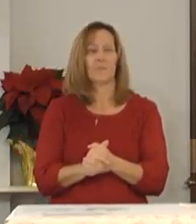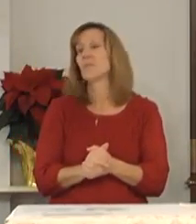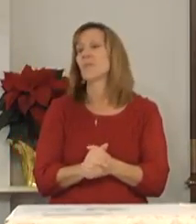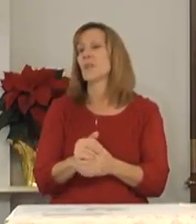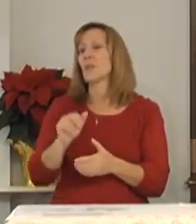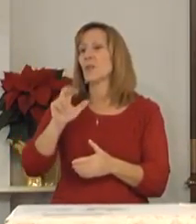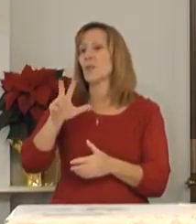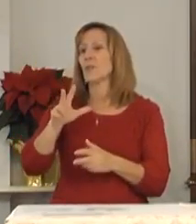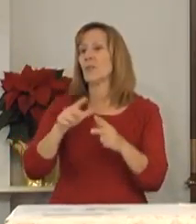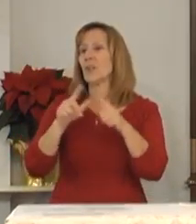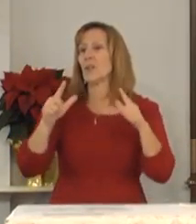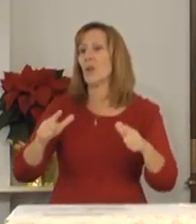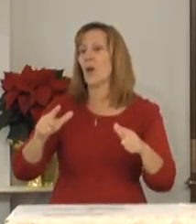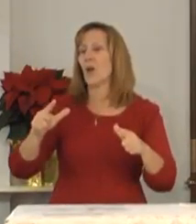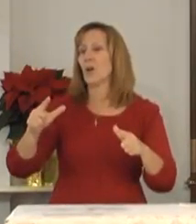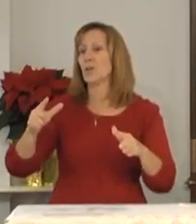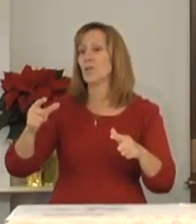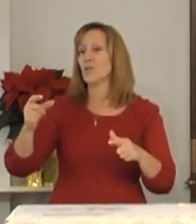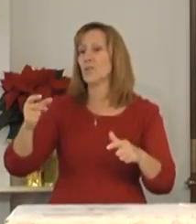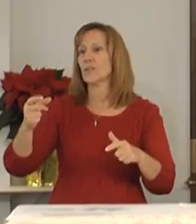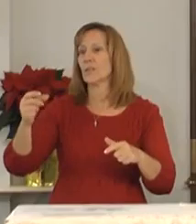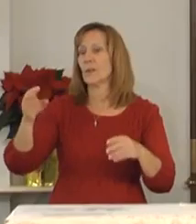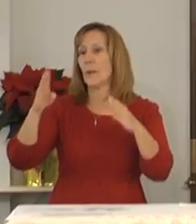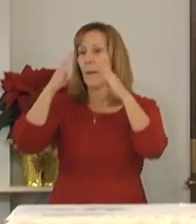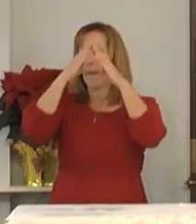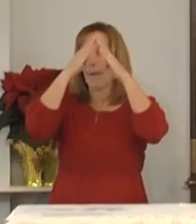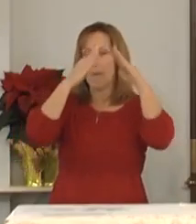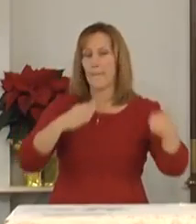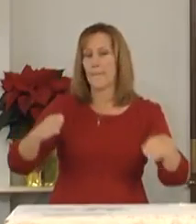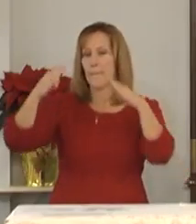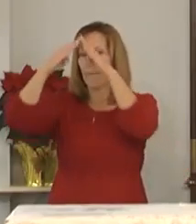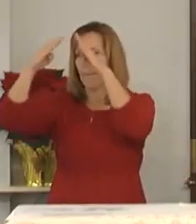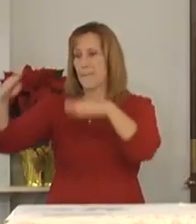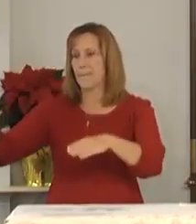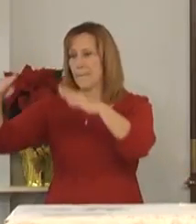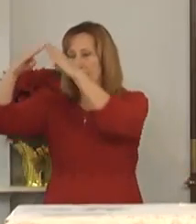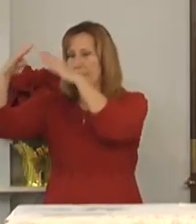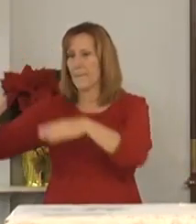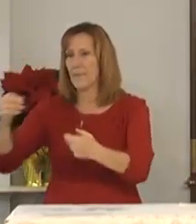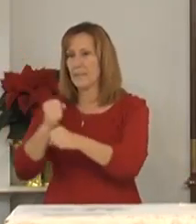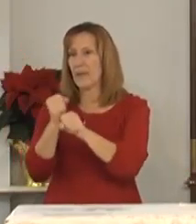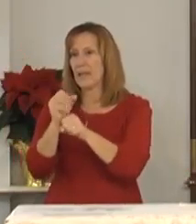Three large beams come together to form the stable.